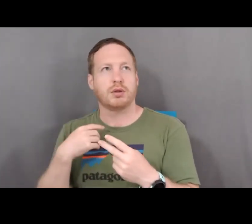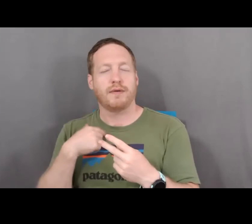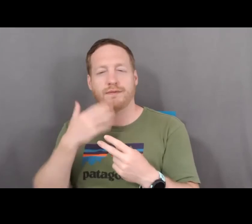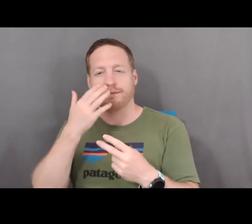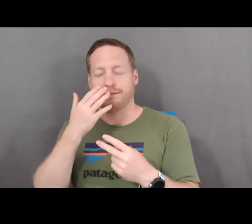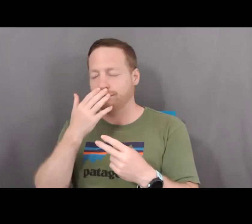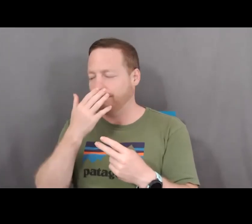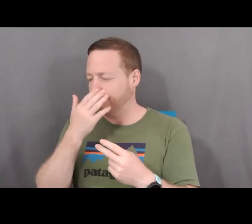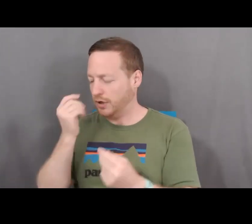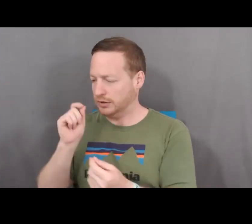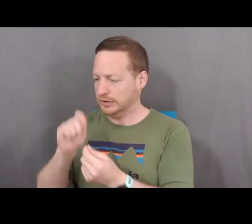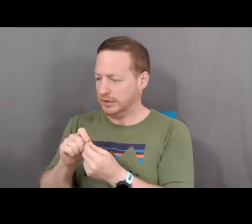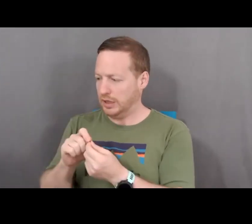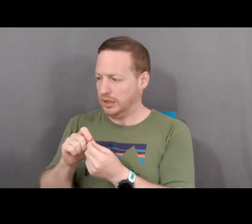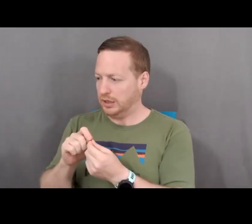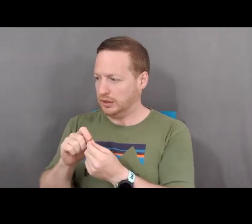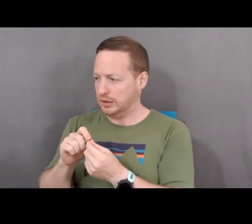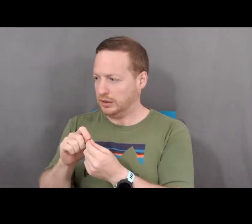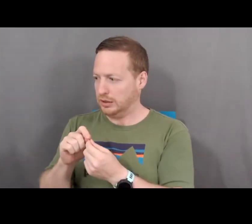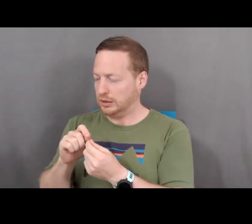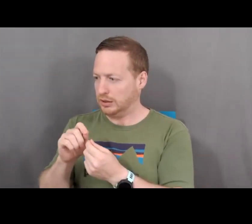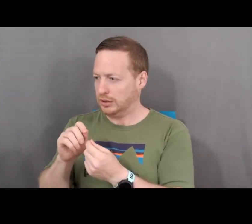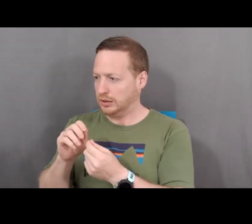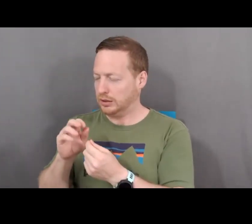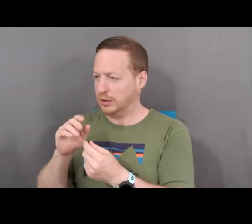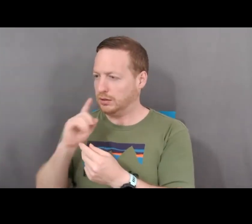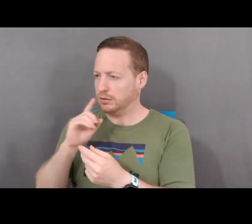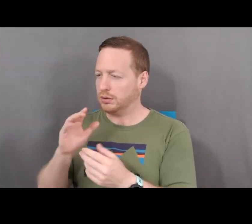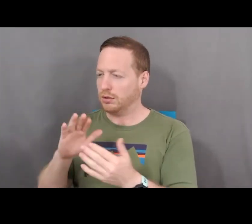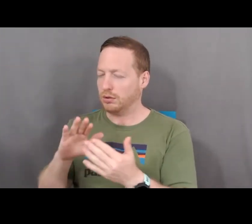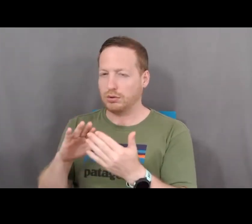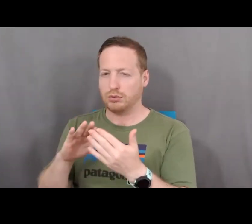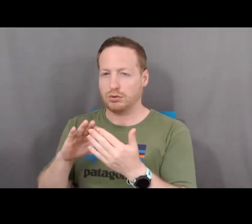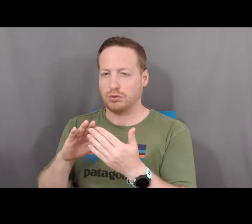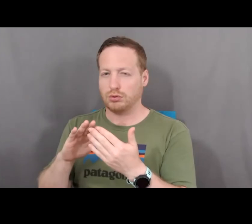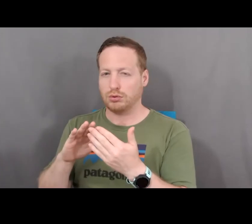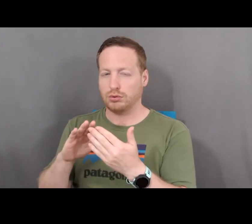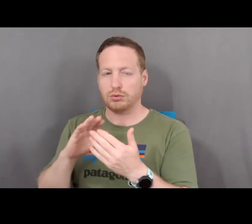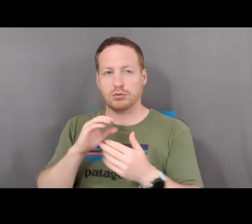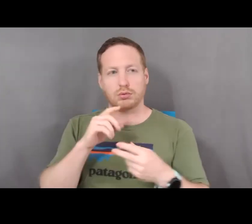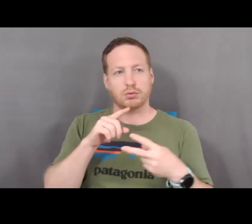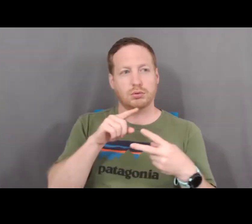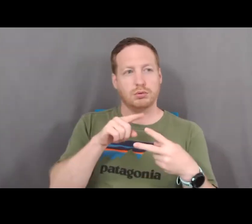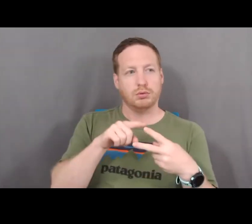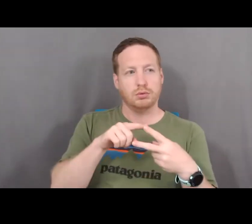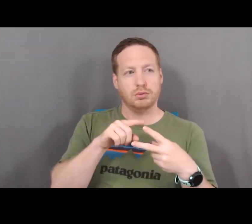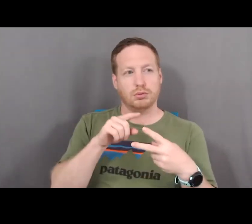other award, I'm forgetting exactly how it goes. I'll look that up, but the first one